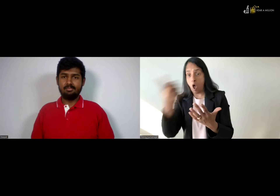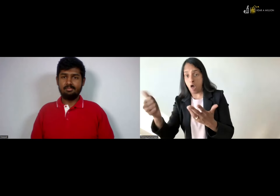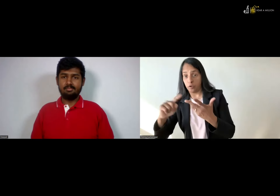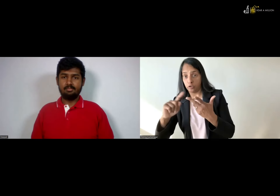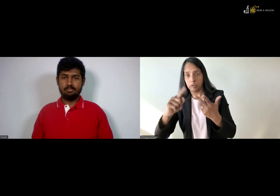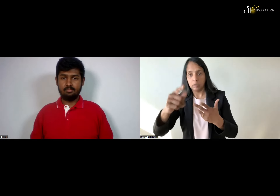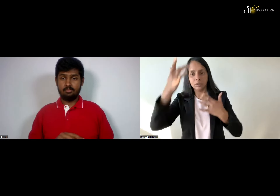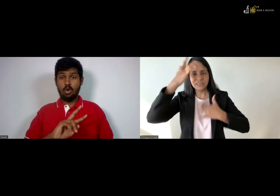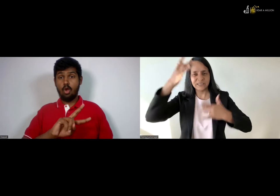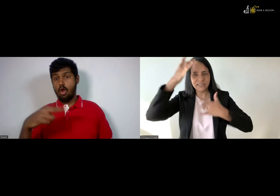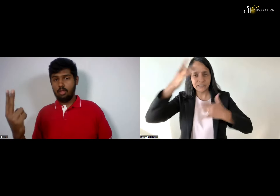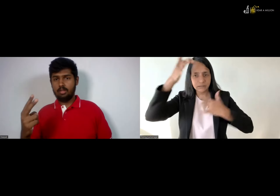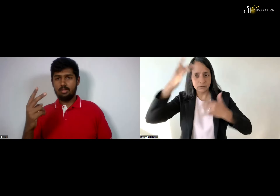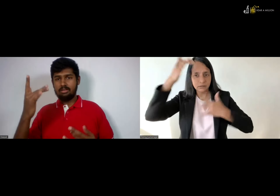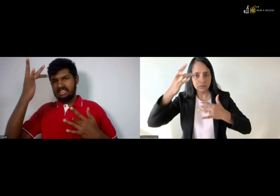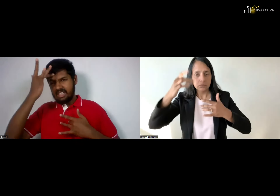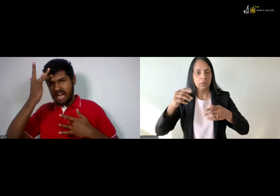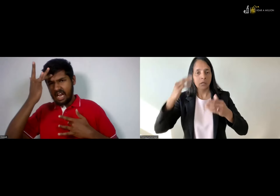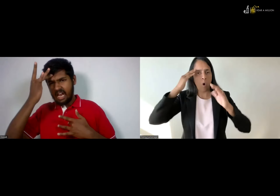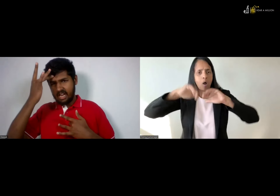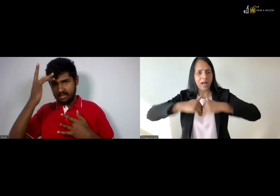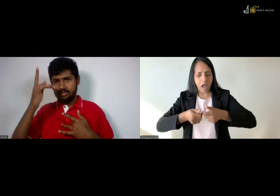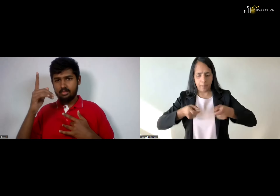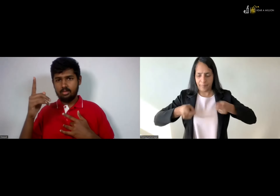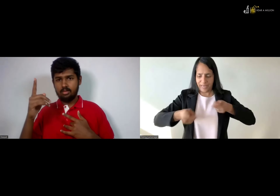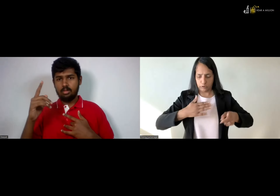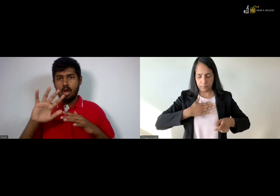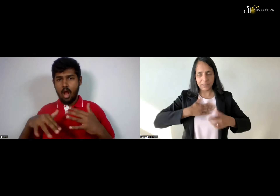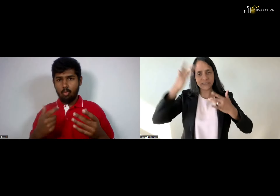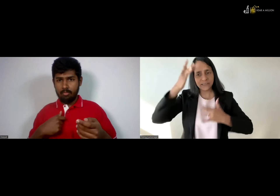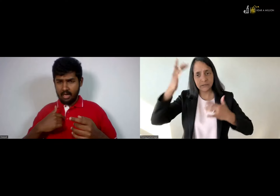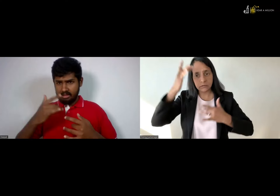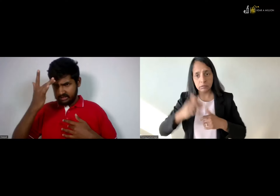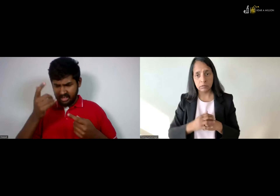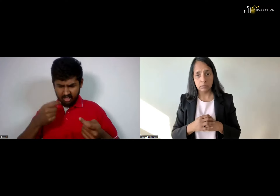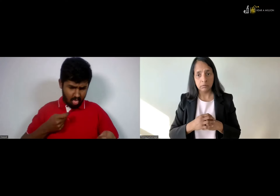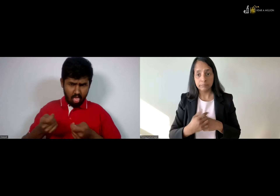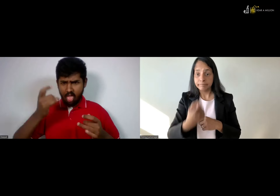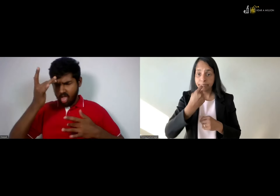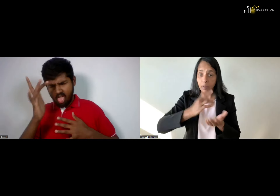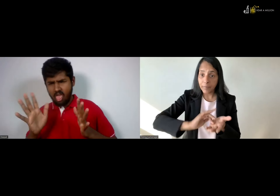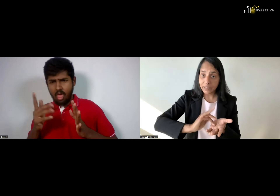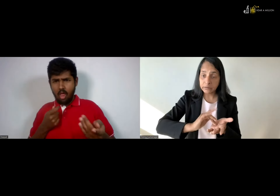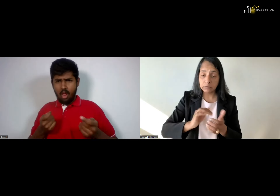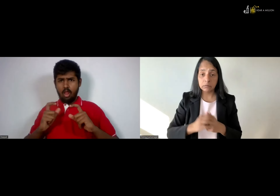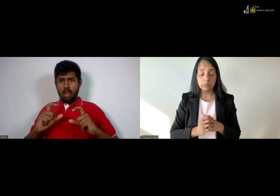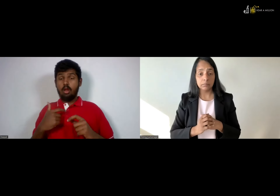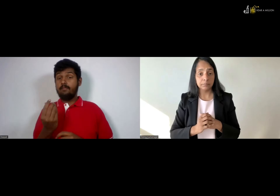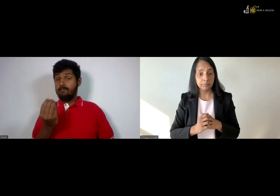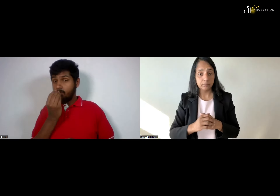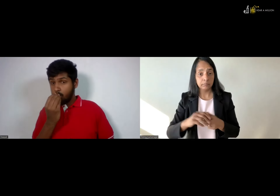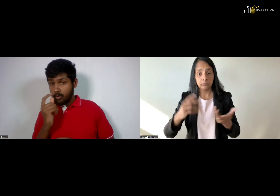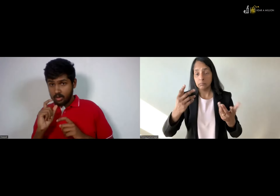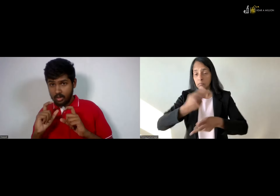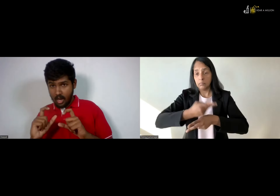routine, that's how they can get better. Or if a person is sick, and person is not able to